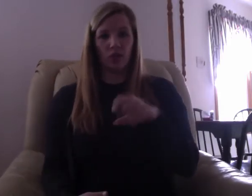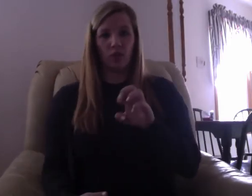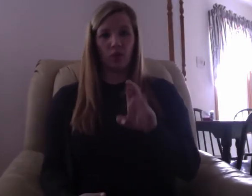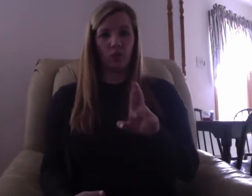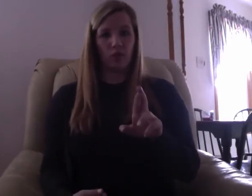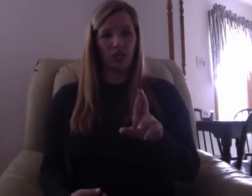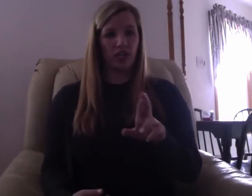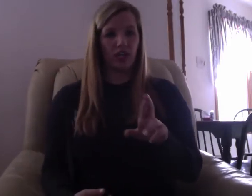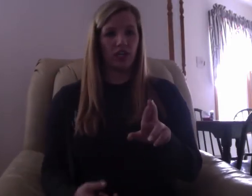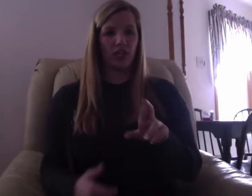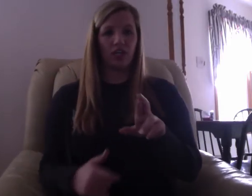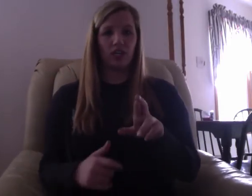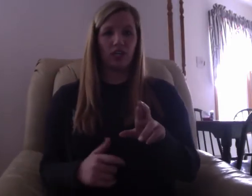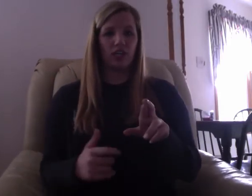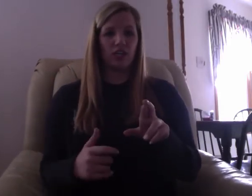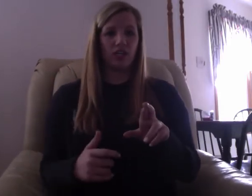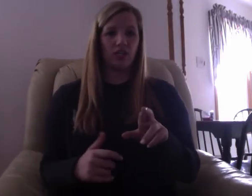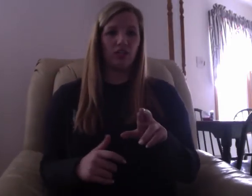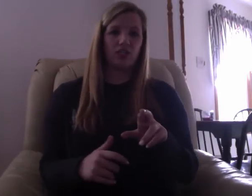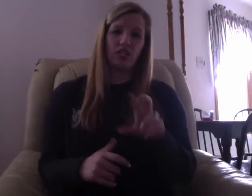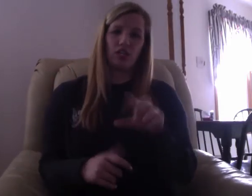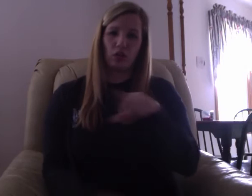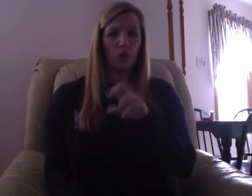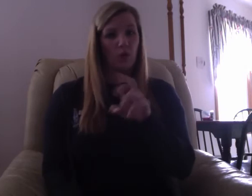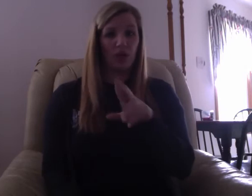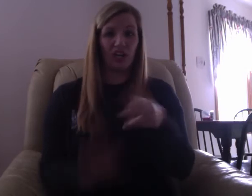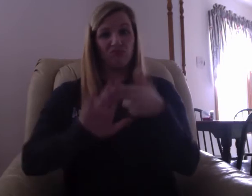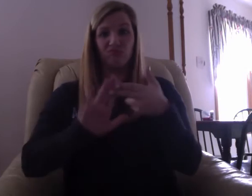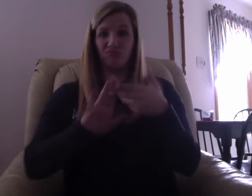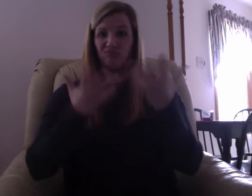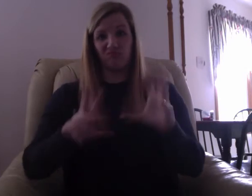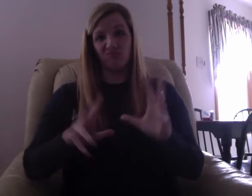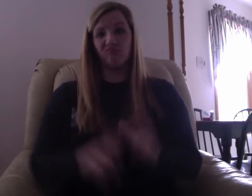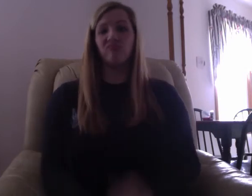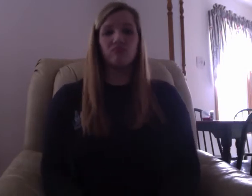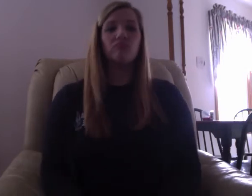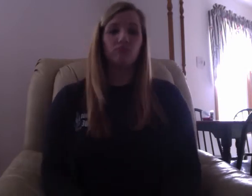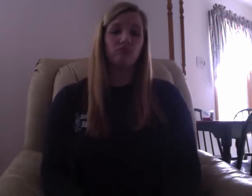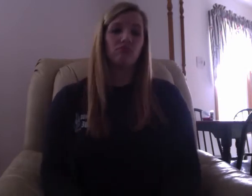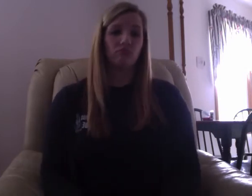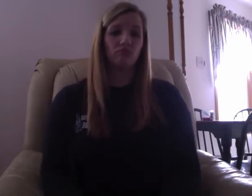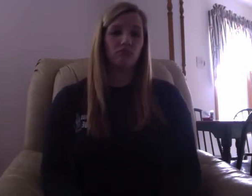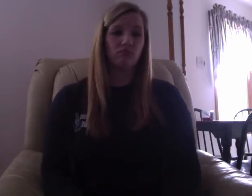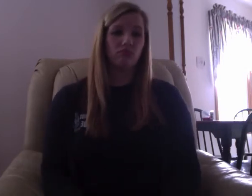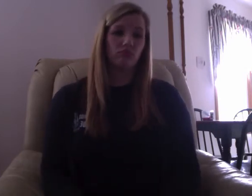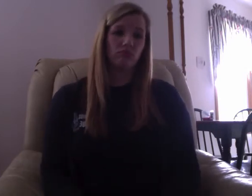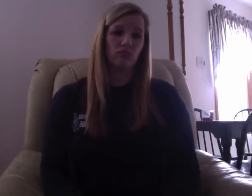the whole acronym. You can just say queer and be done with it. And again, the interesting thing, when